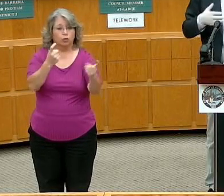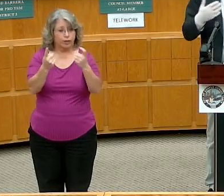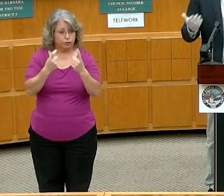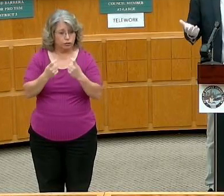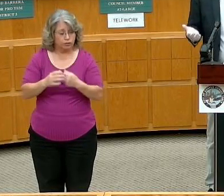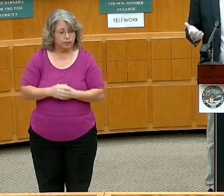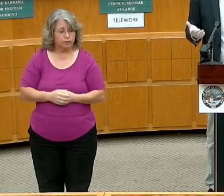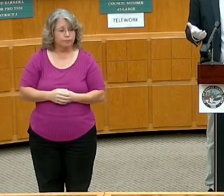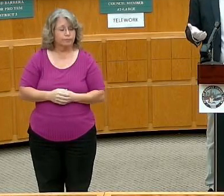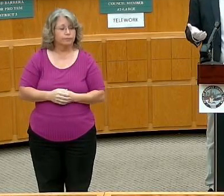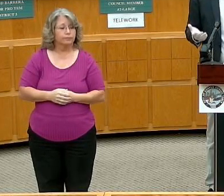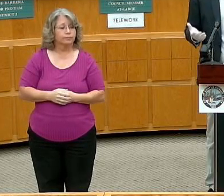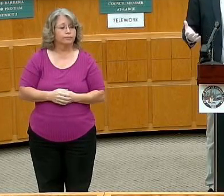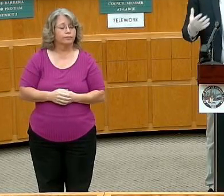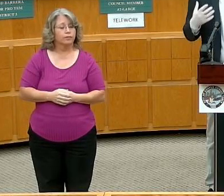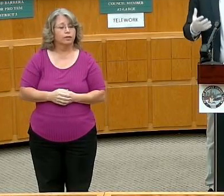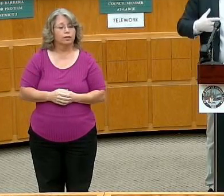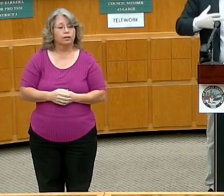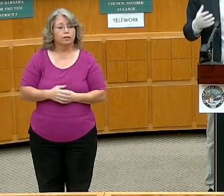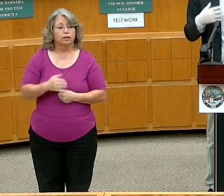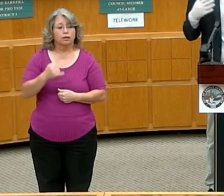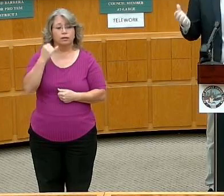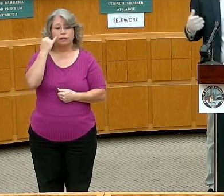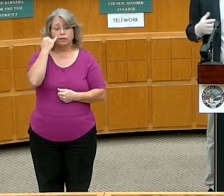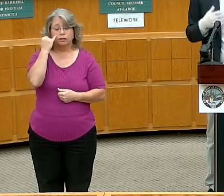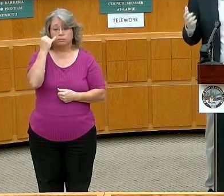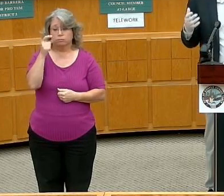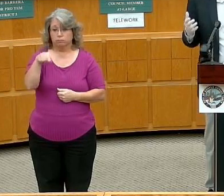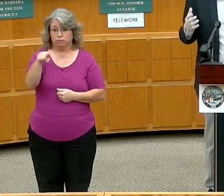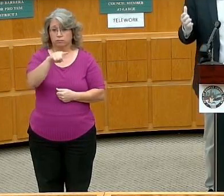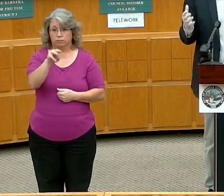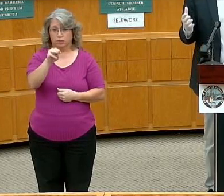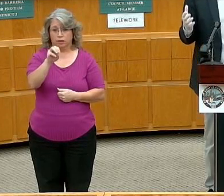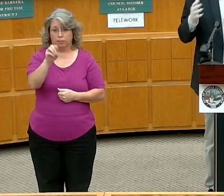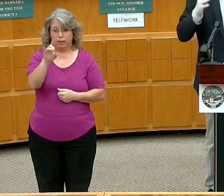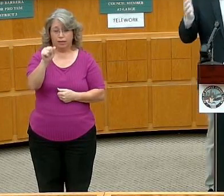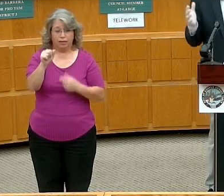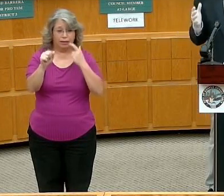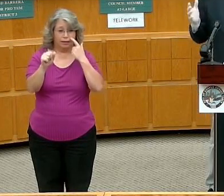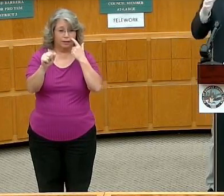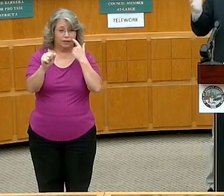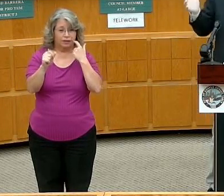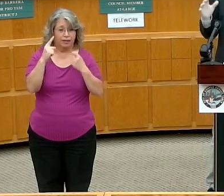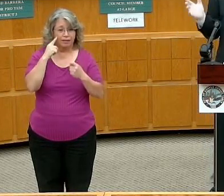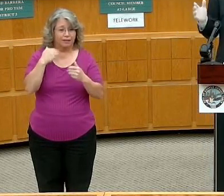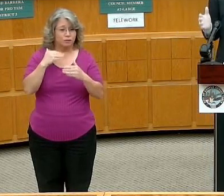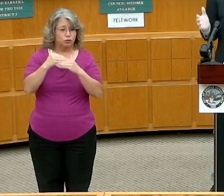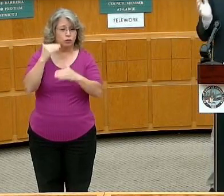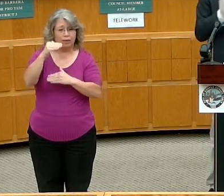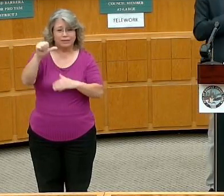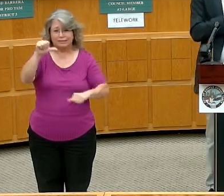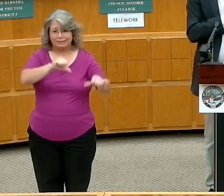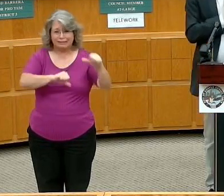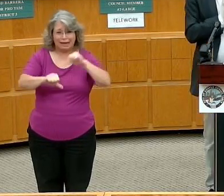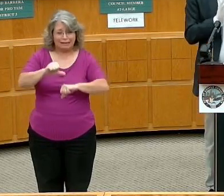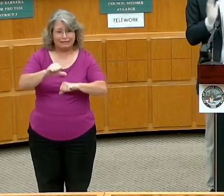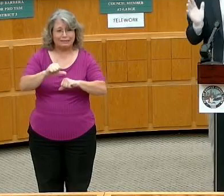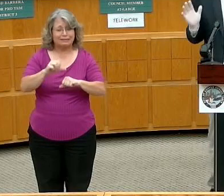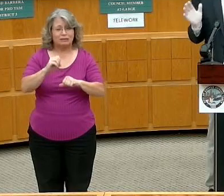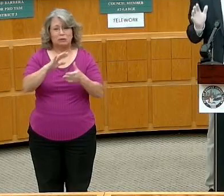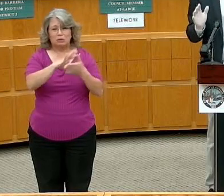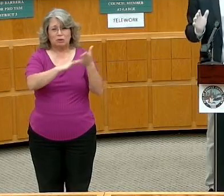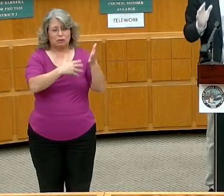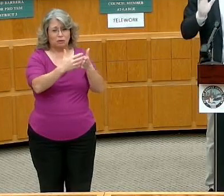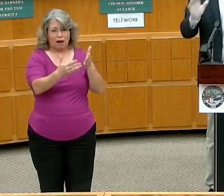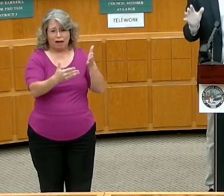And also, if you're a member of the media and you think that we're a little too sciencey or our graphs are a little too, et cetera, tell us.